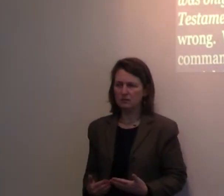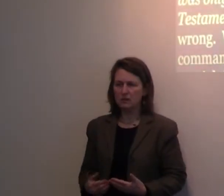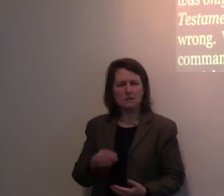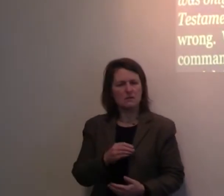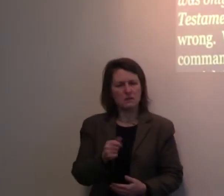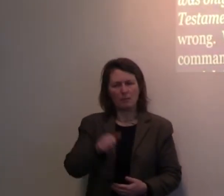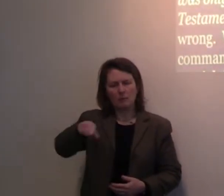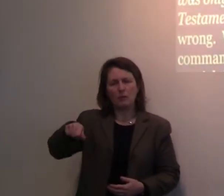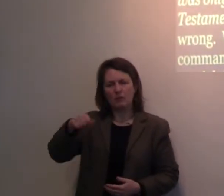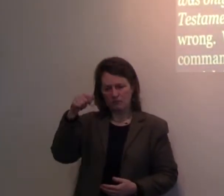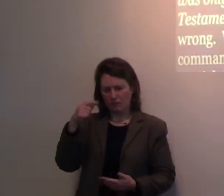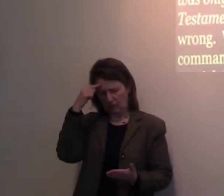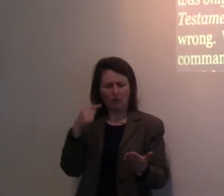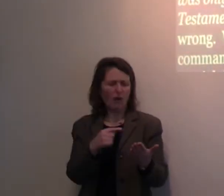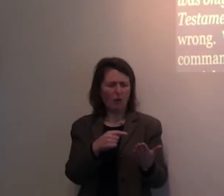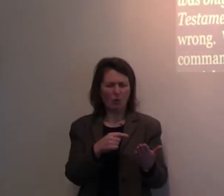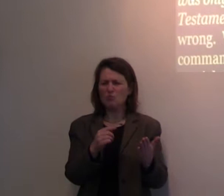is not important anymore.